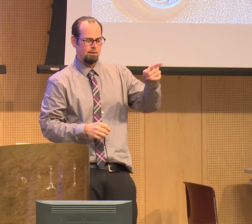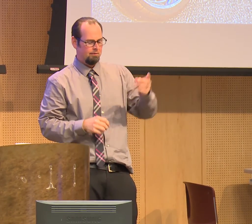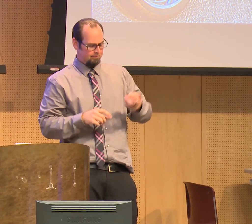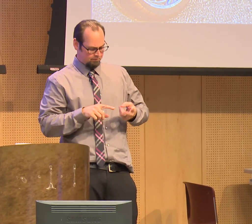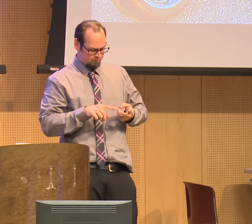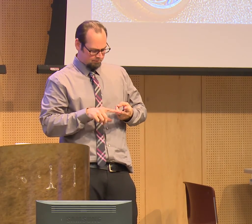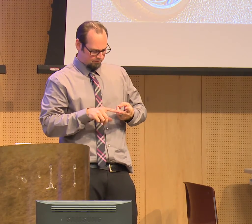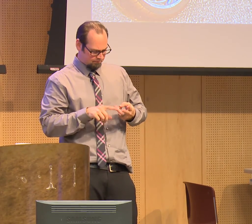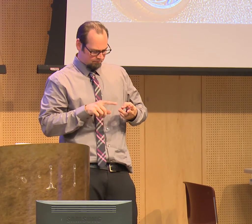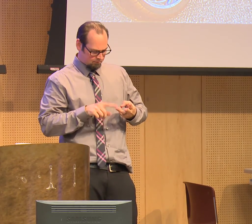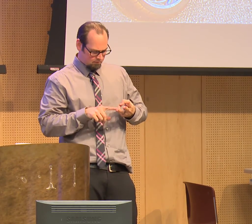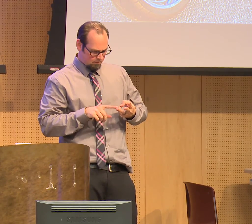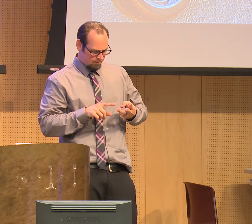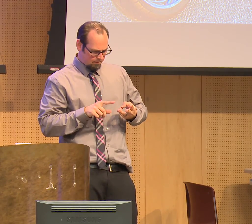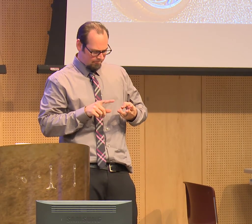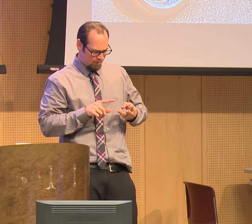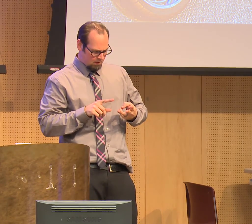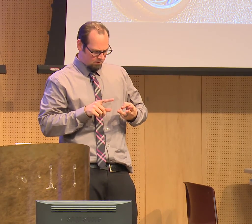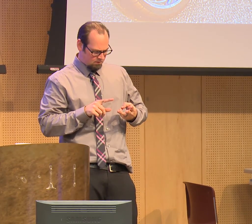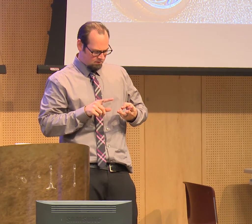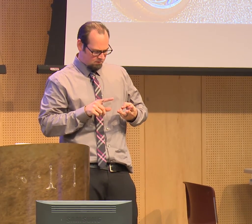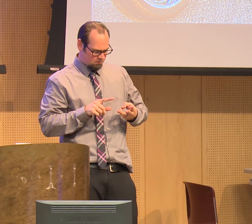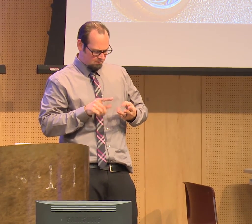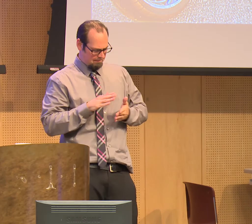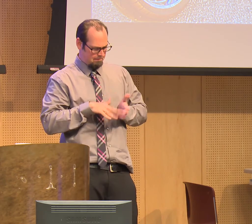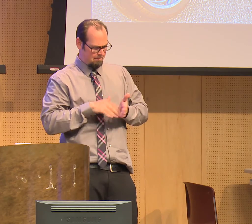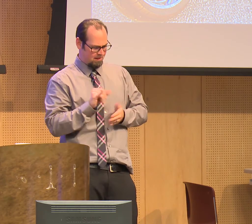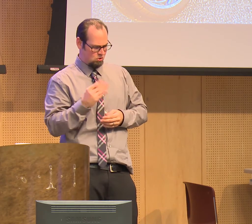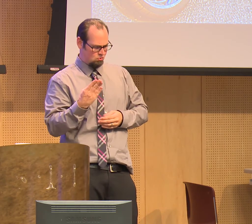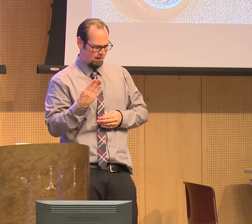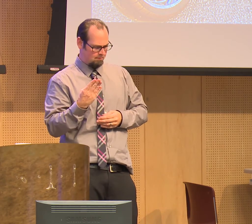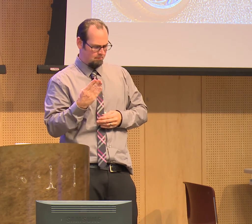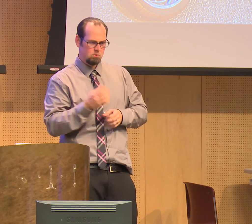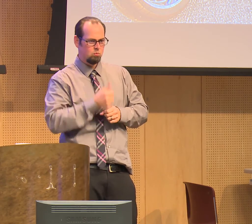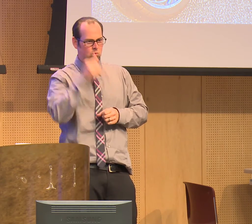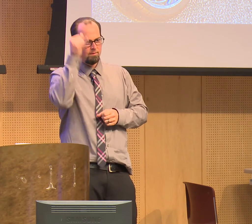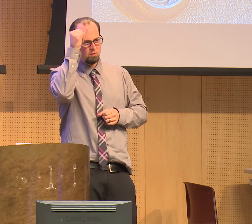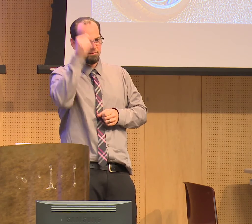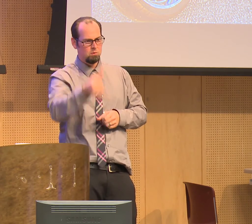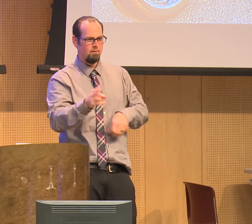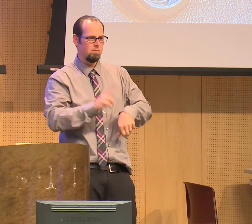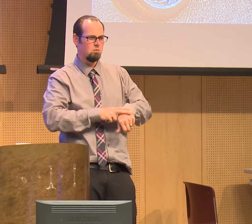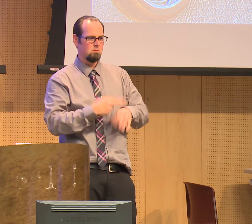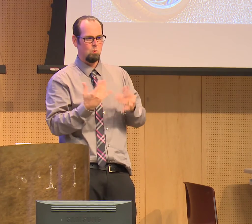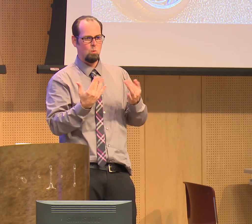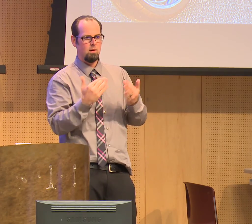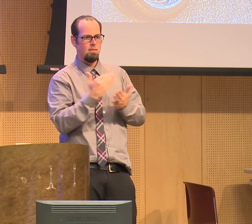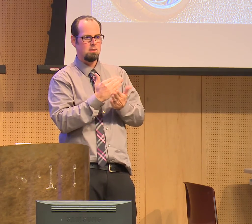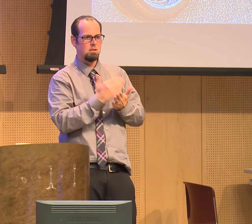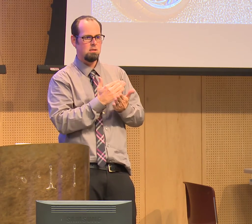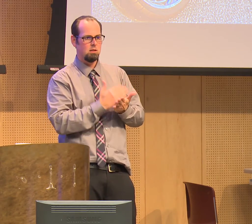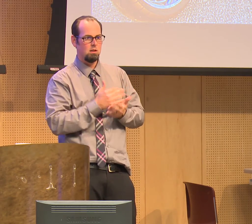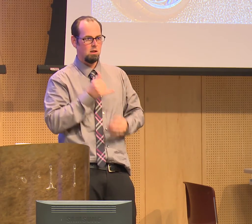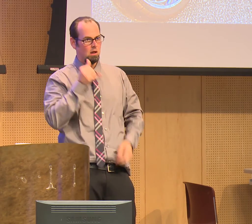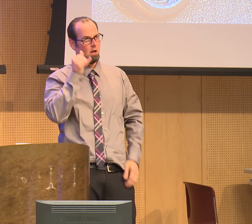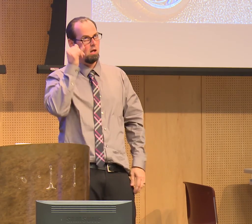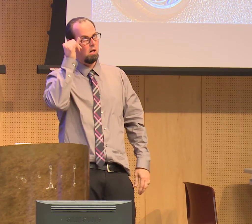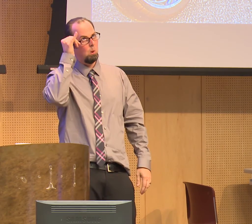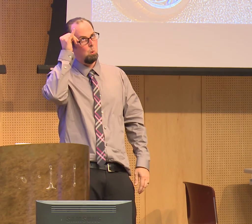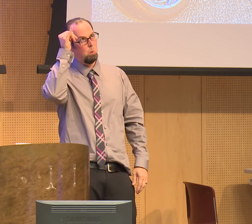forks, the paint job. Of course, there was a waiting list for a